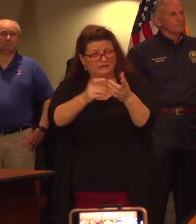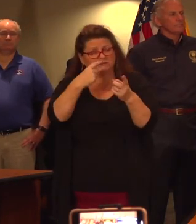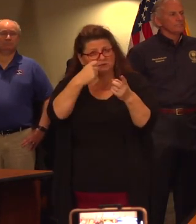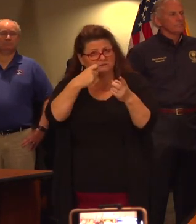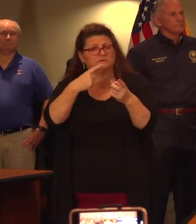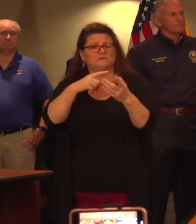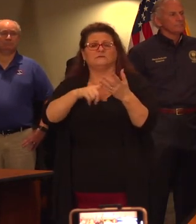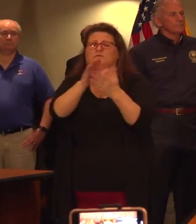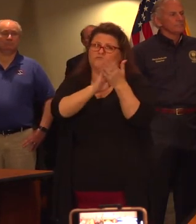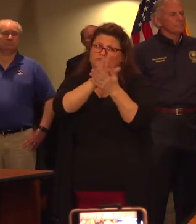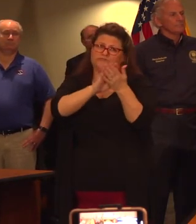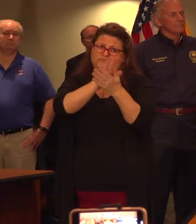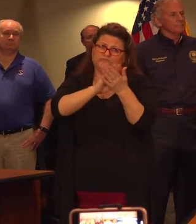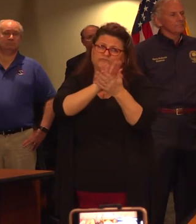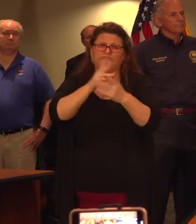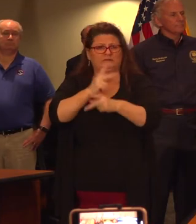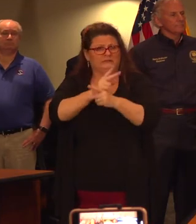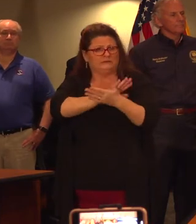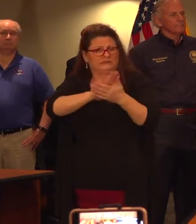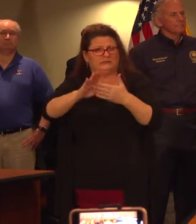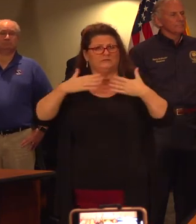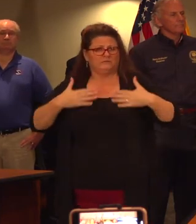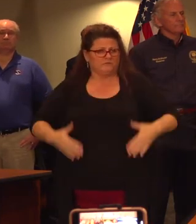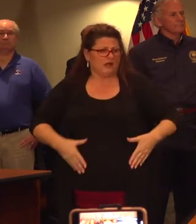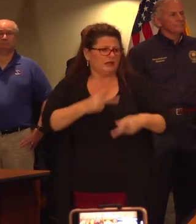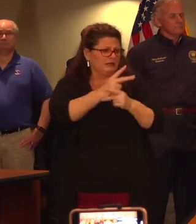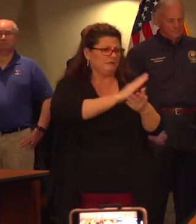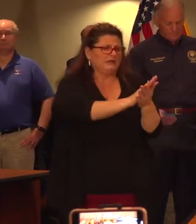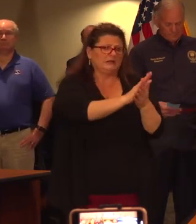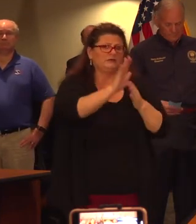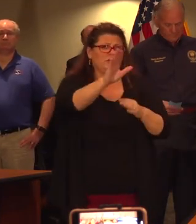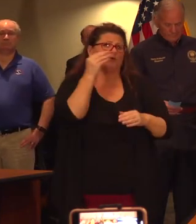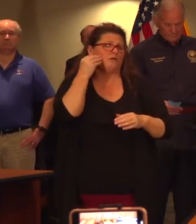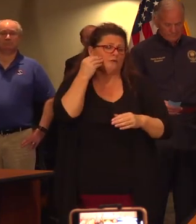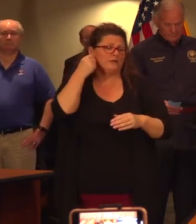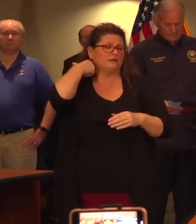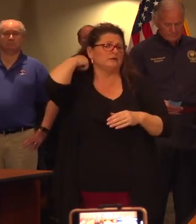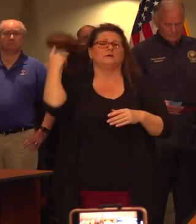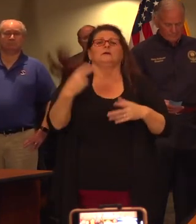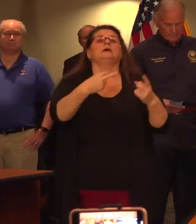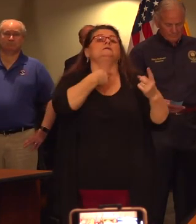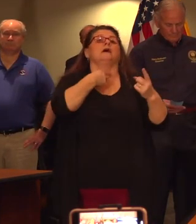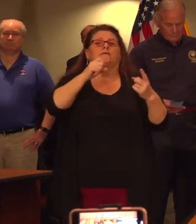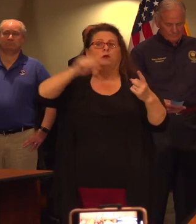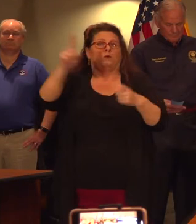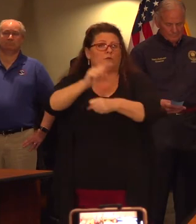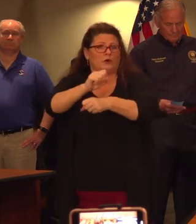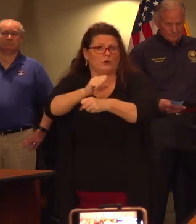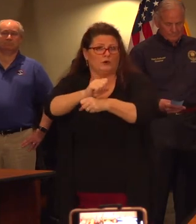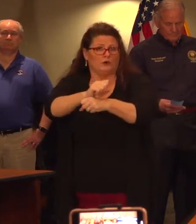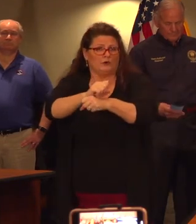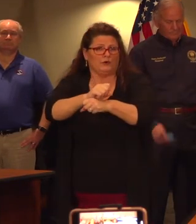and wash your hands often and practice good hygiene. If you can't stay home because of work or to meet essential